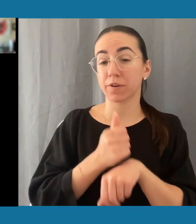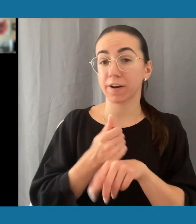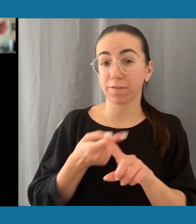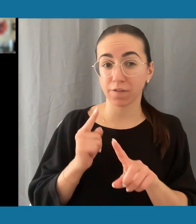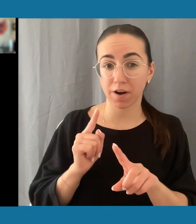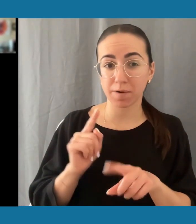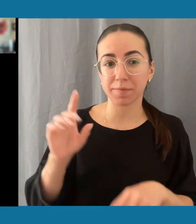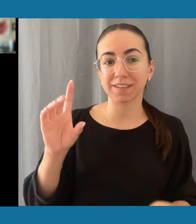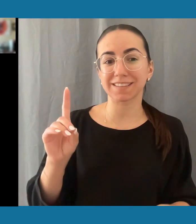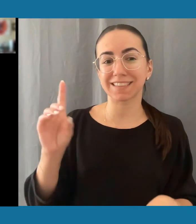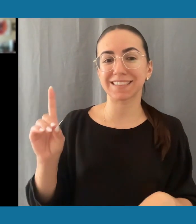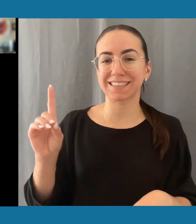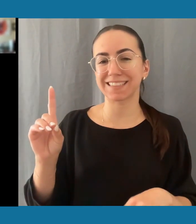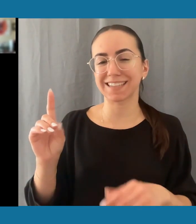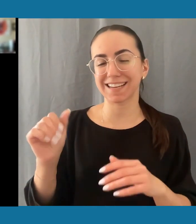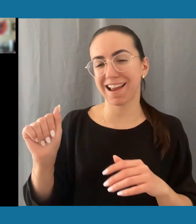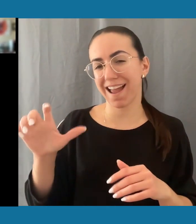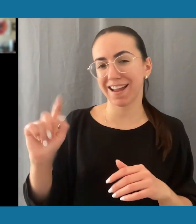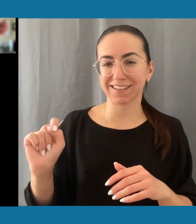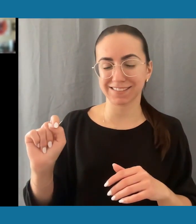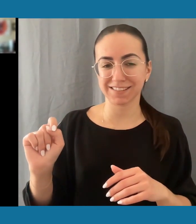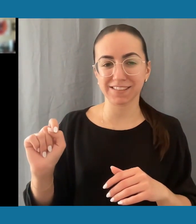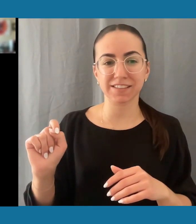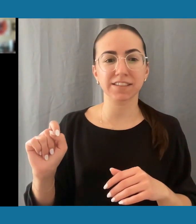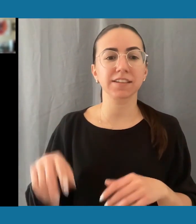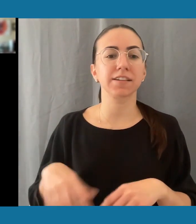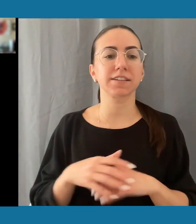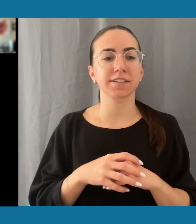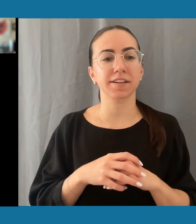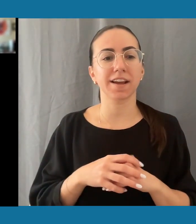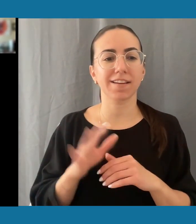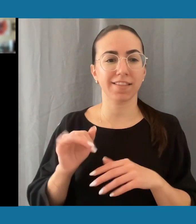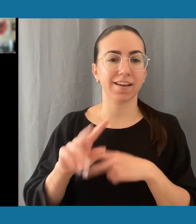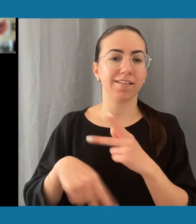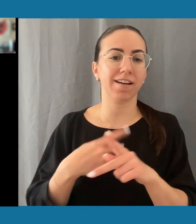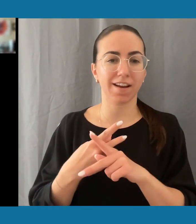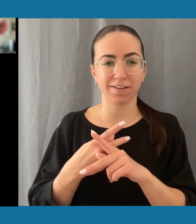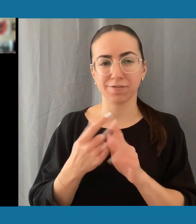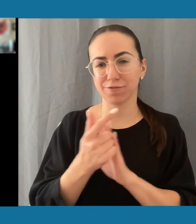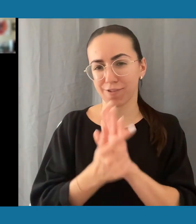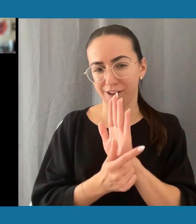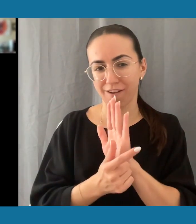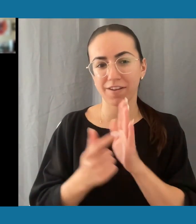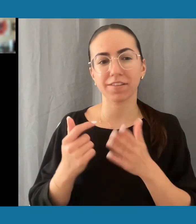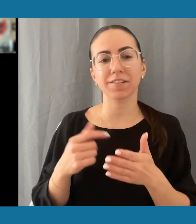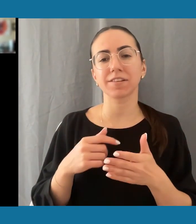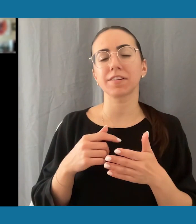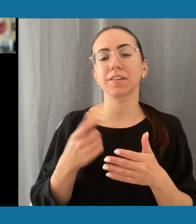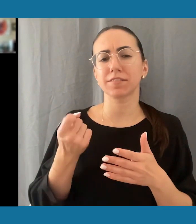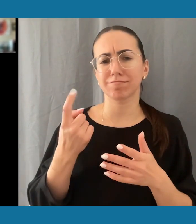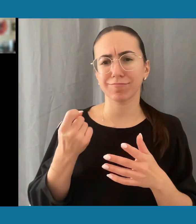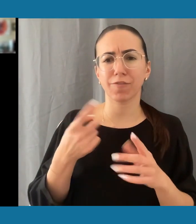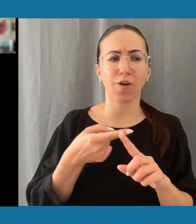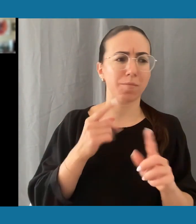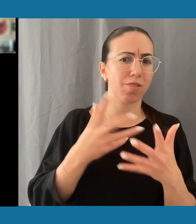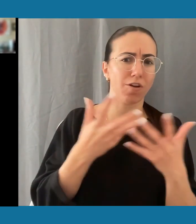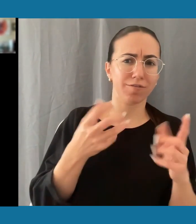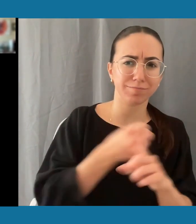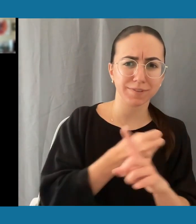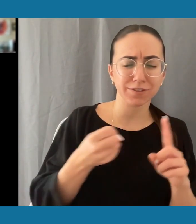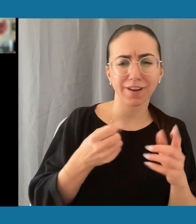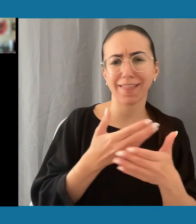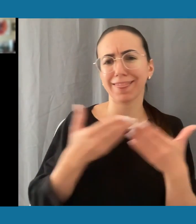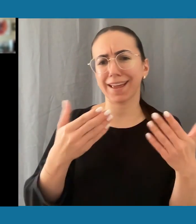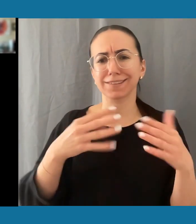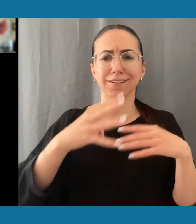DD Act, Developmental Disabilities Act, in response to abuses and exploitation and neglect